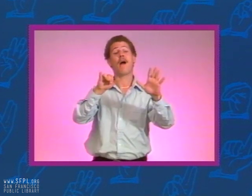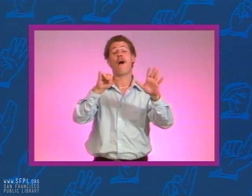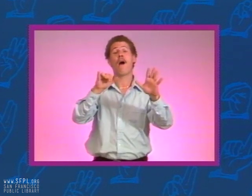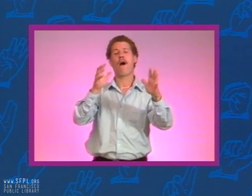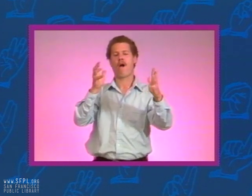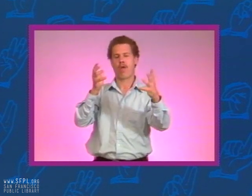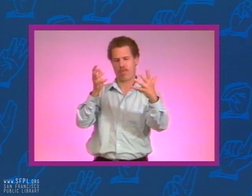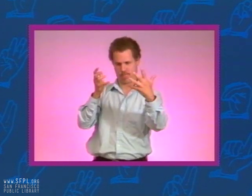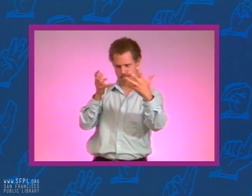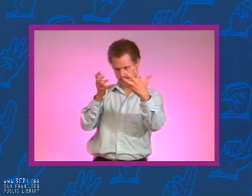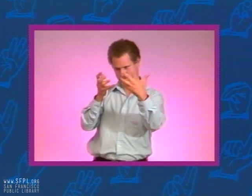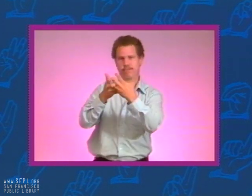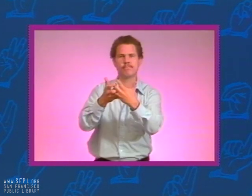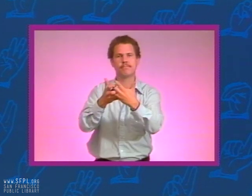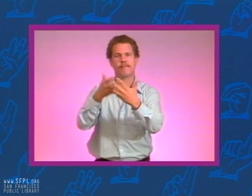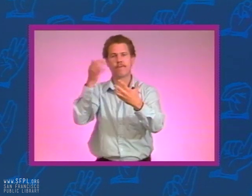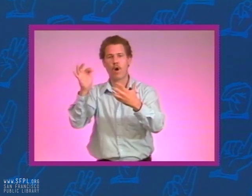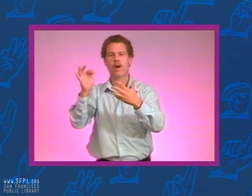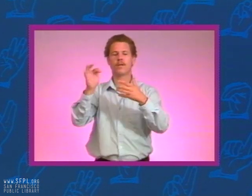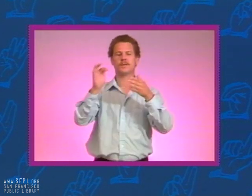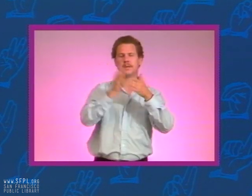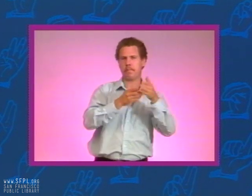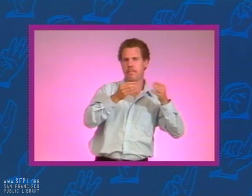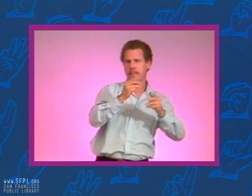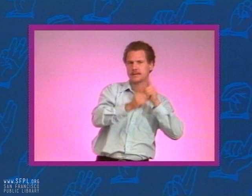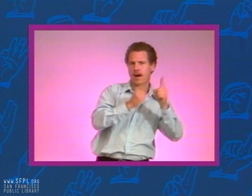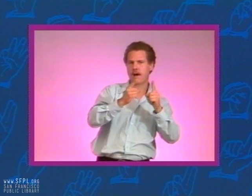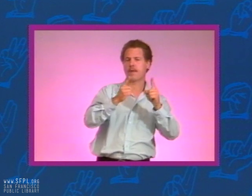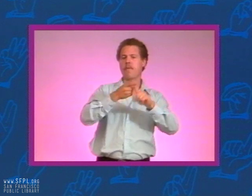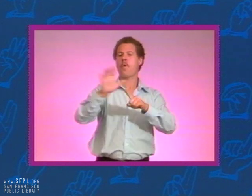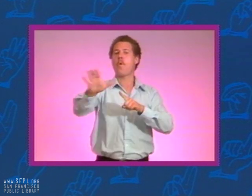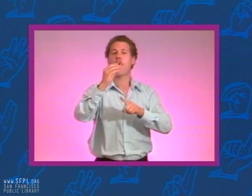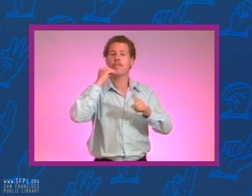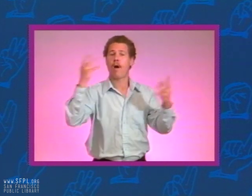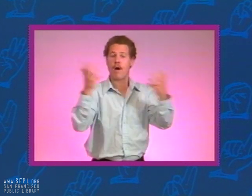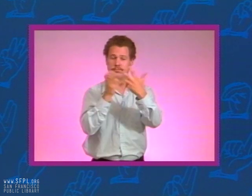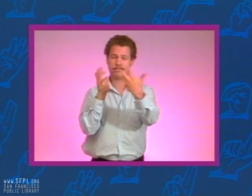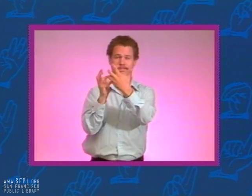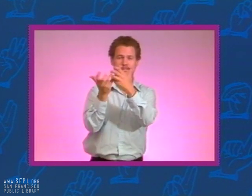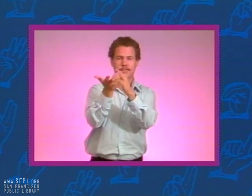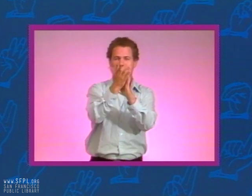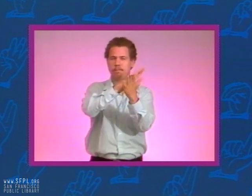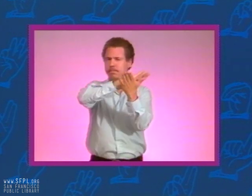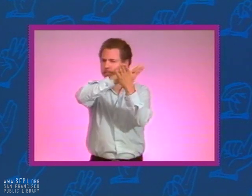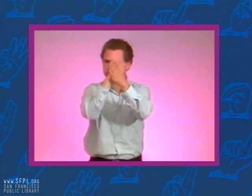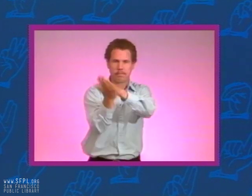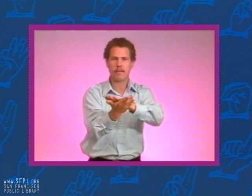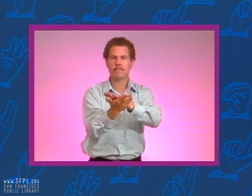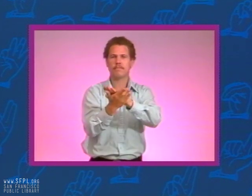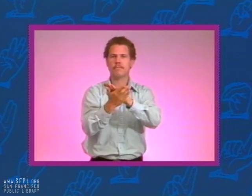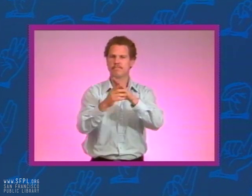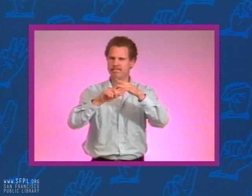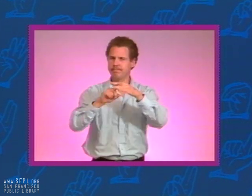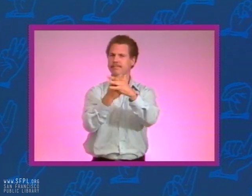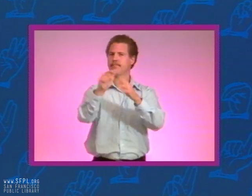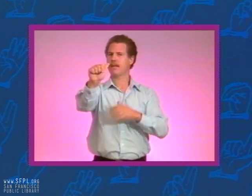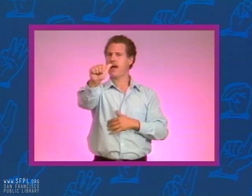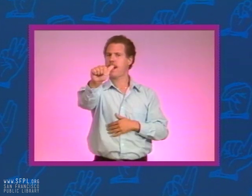daily. From this interaction, American Sign Language began to emerge. In the classroom, Gallaudet and